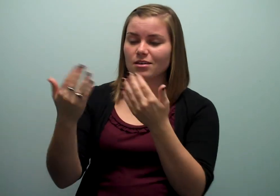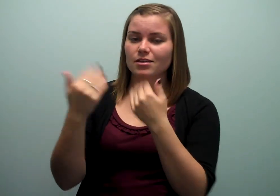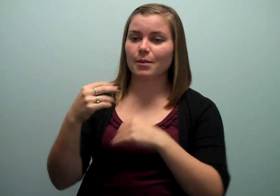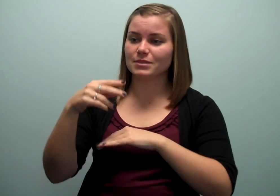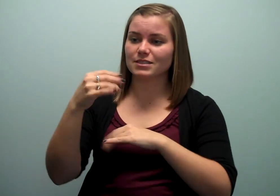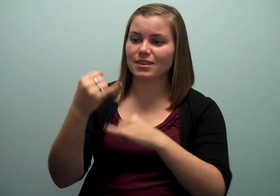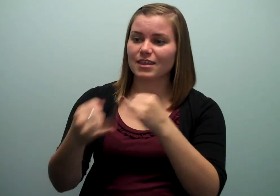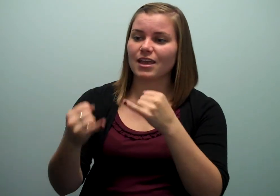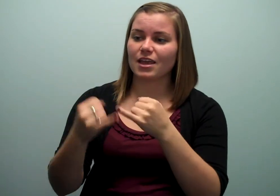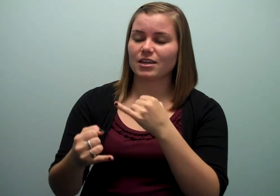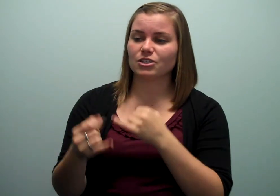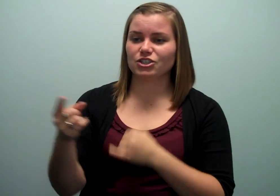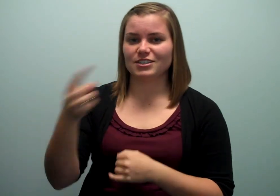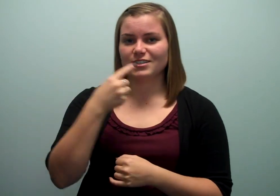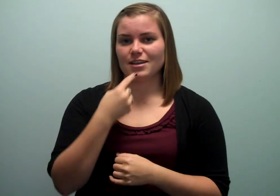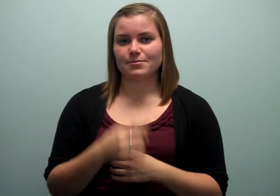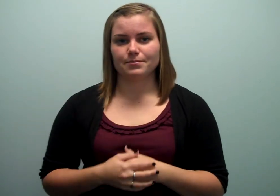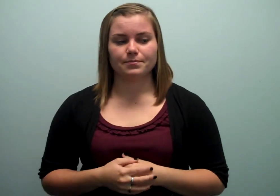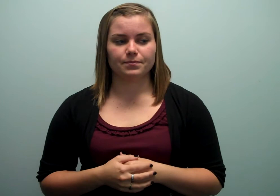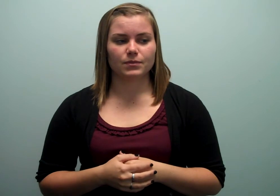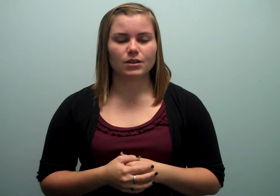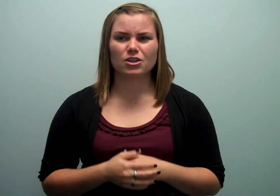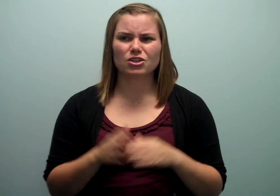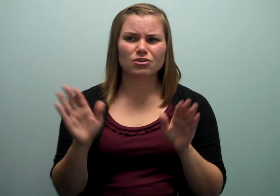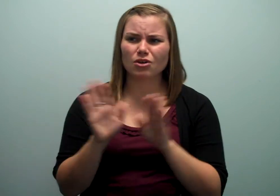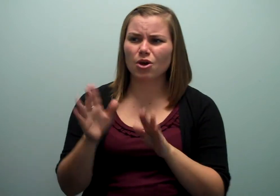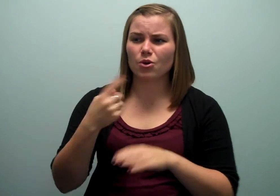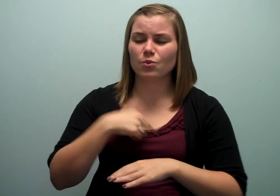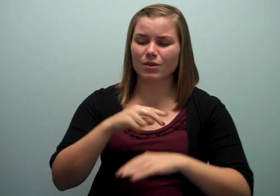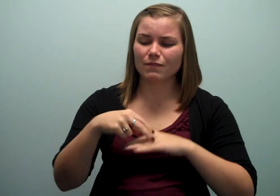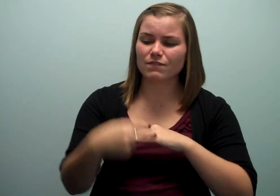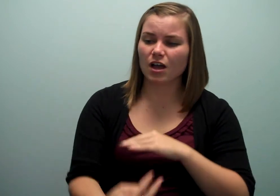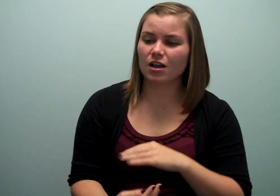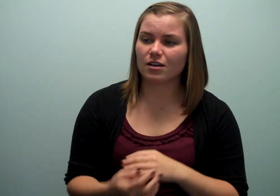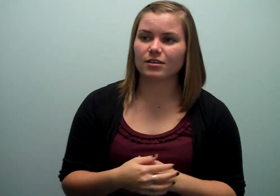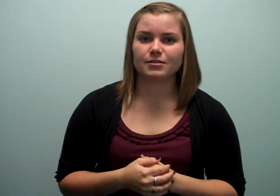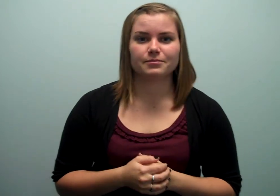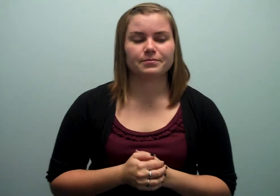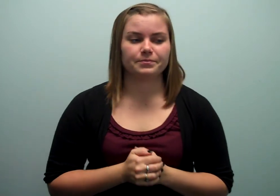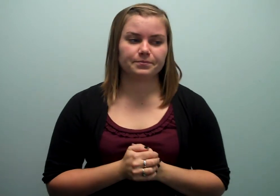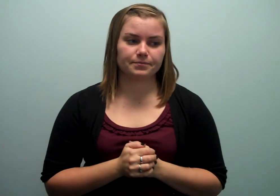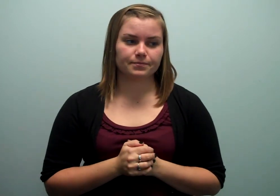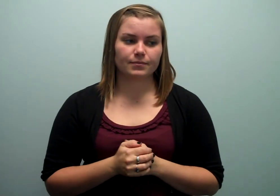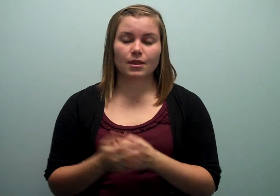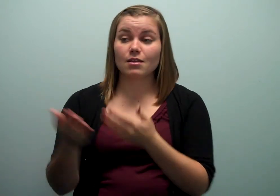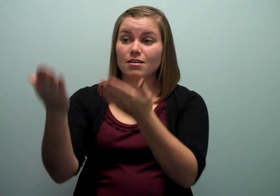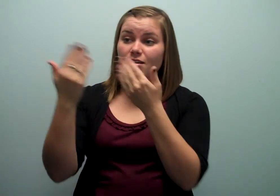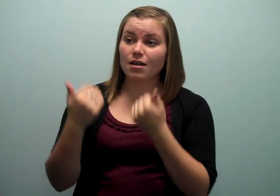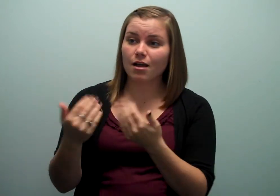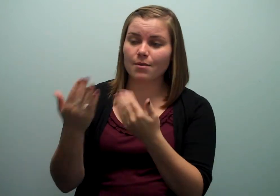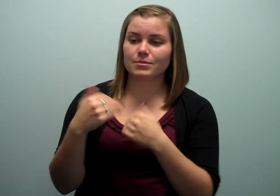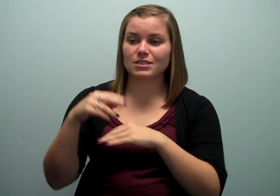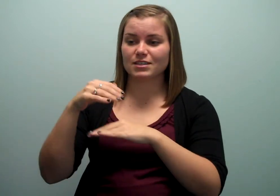edge," he said. "No, we will fall." "Come to the